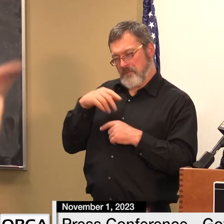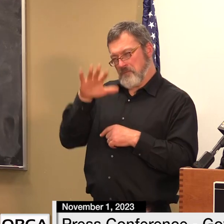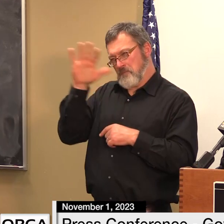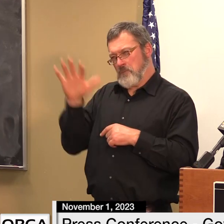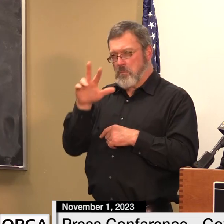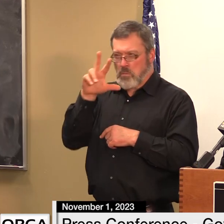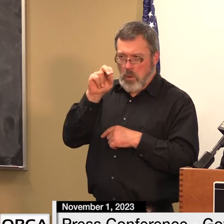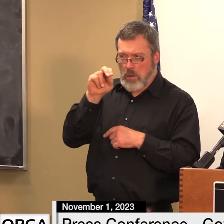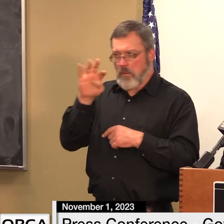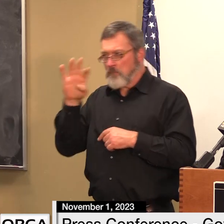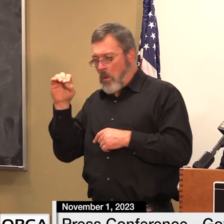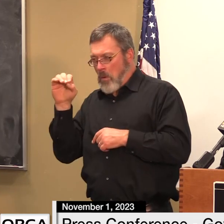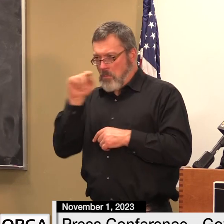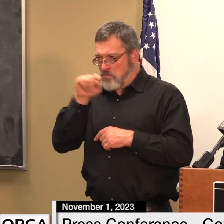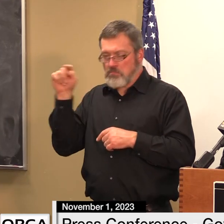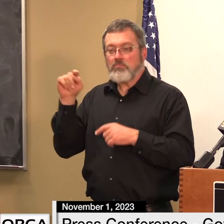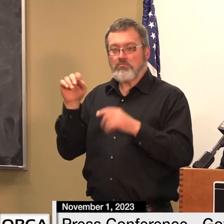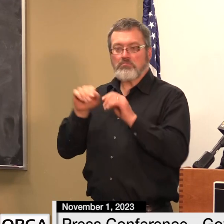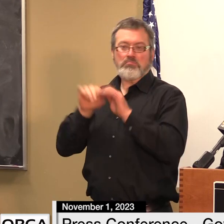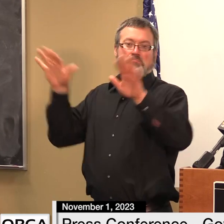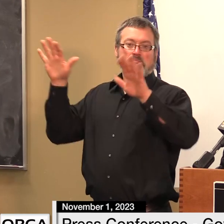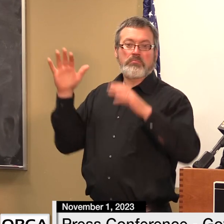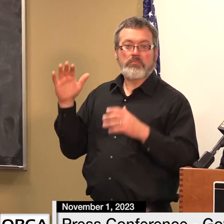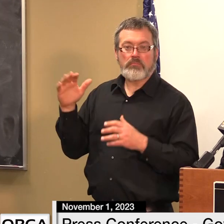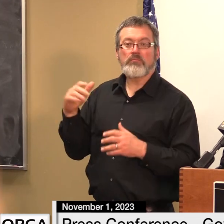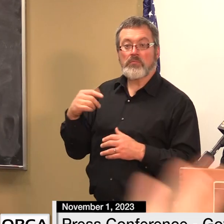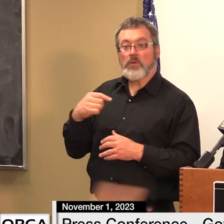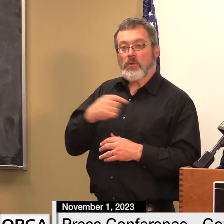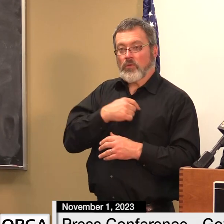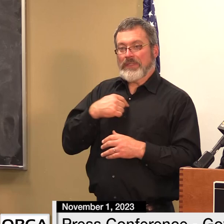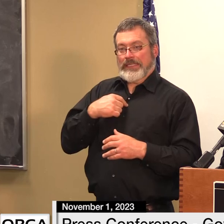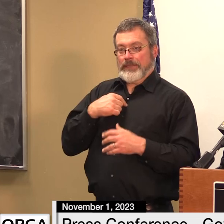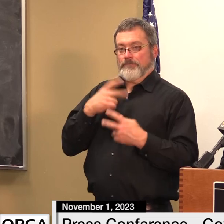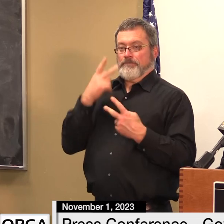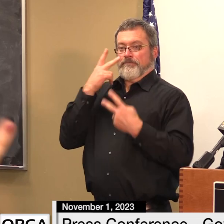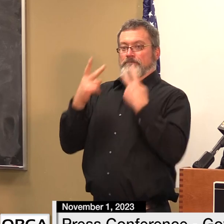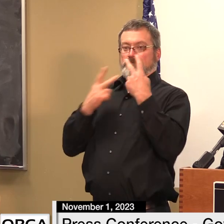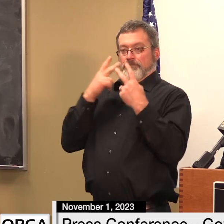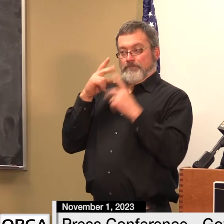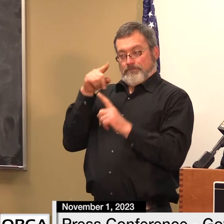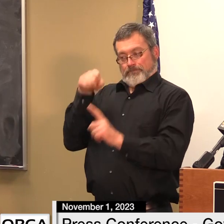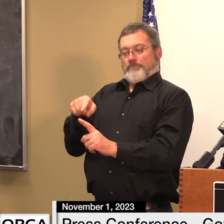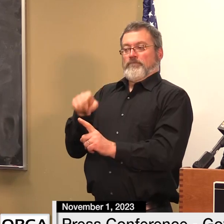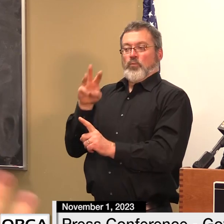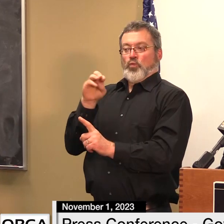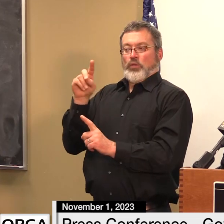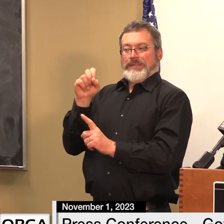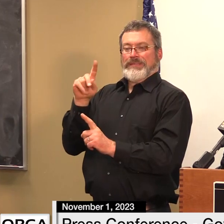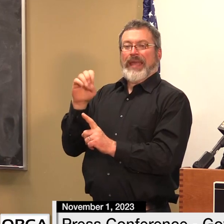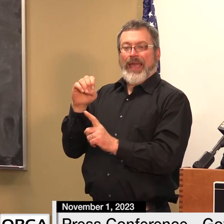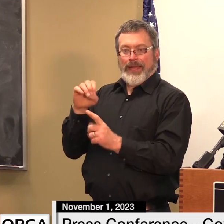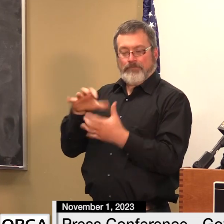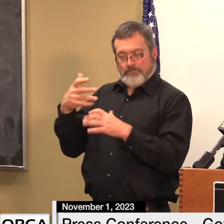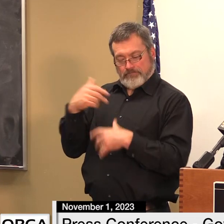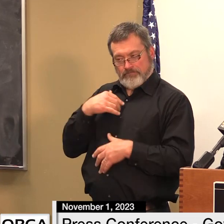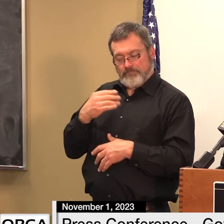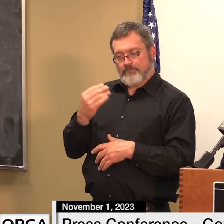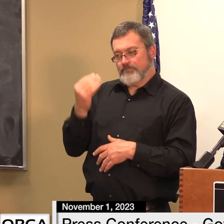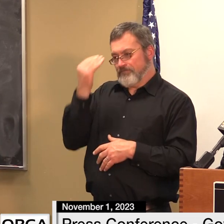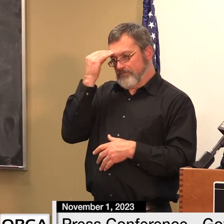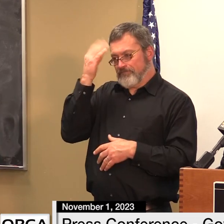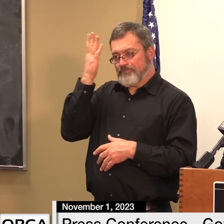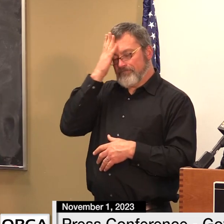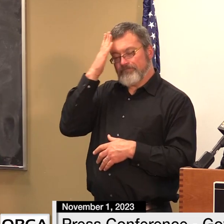situations. But as the governor said, we learned a lot from Woodside. We need to take lessons from what happened there and change our model of care to a